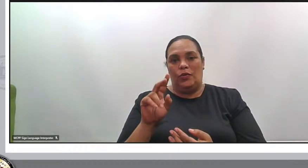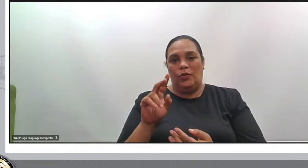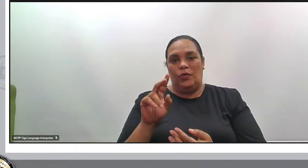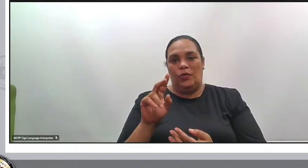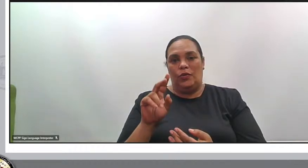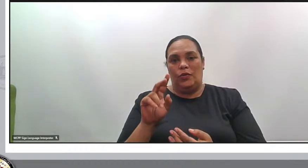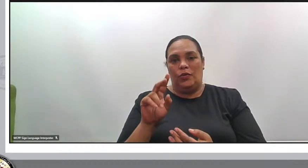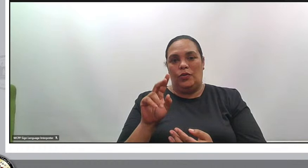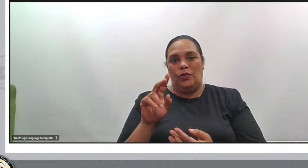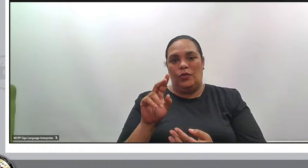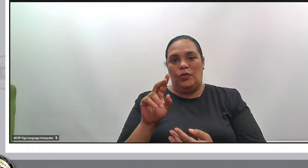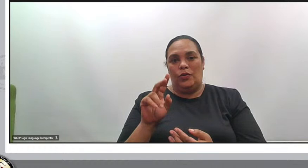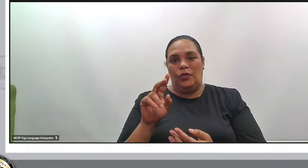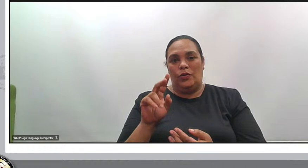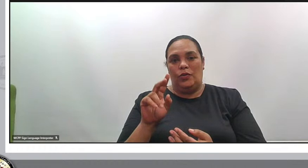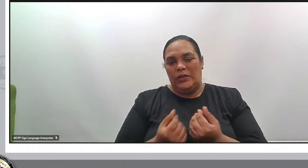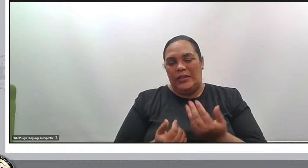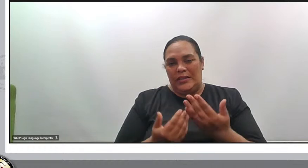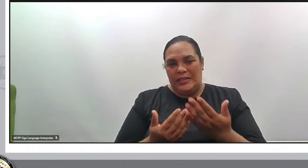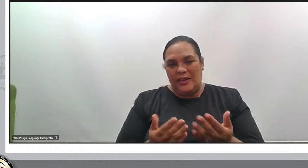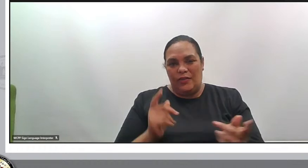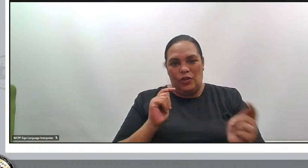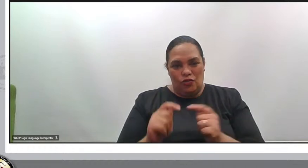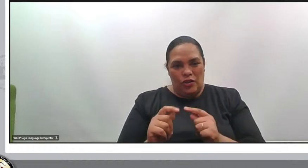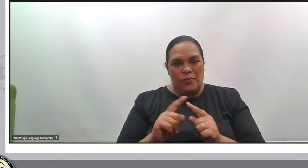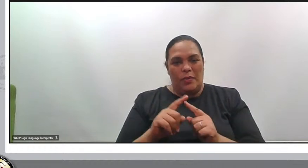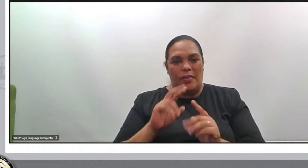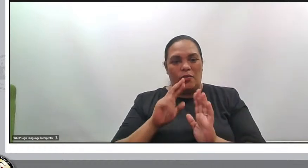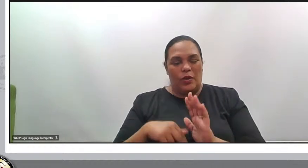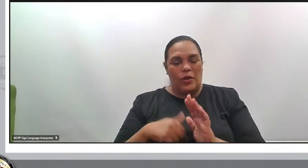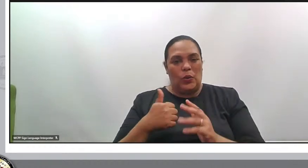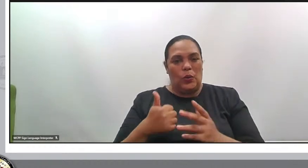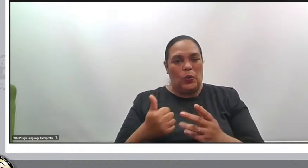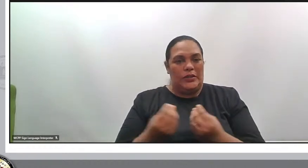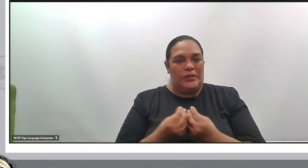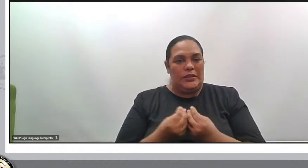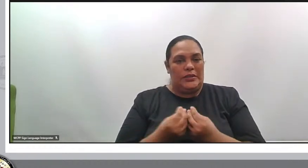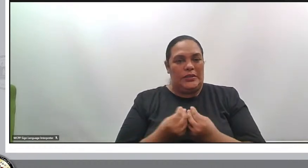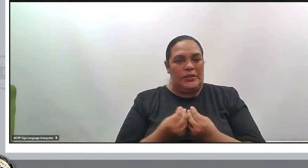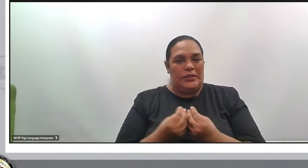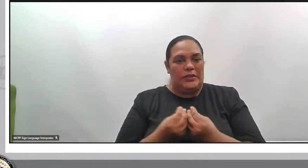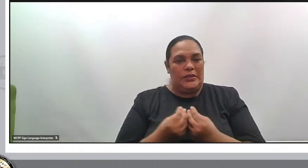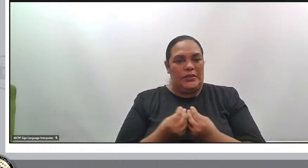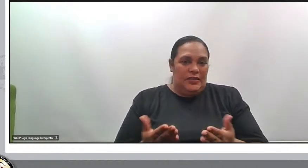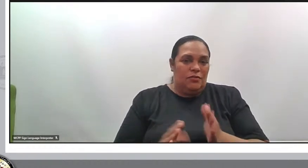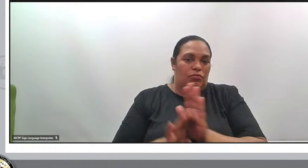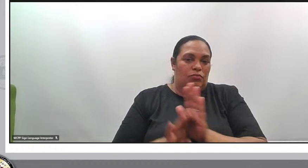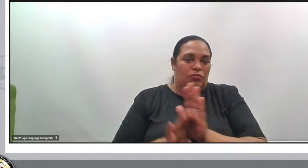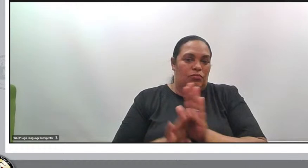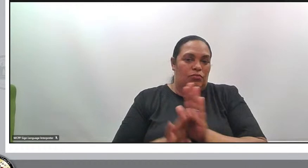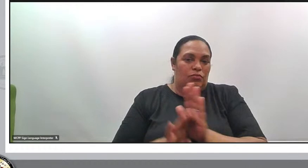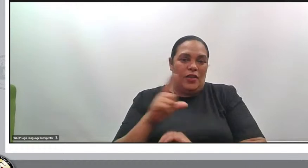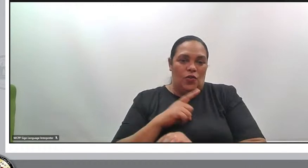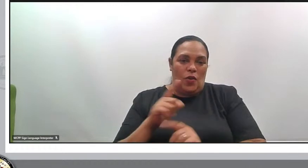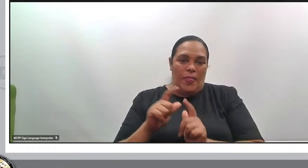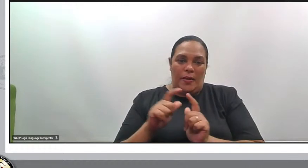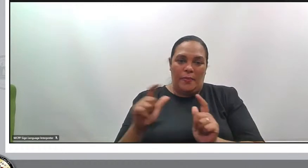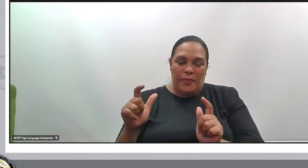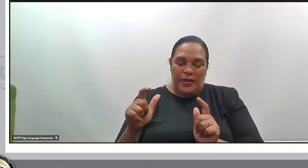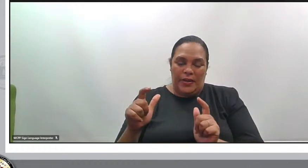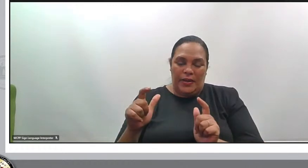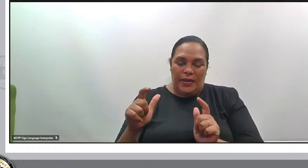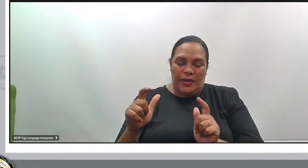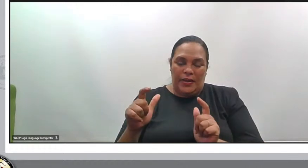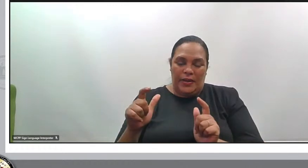services, goods and services shift that results in the goods and services increase as well. And that's the reason for the big increase under plenary